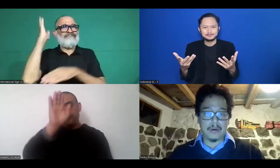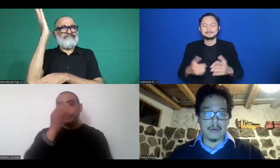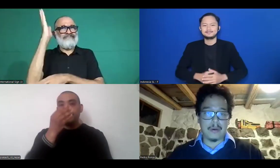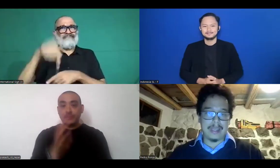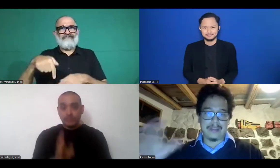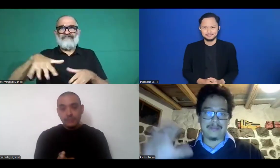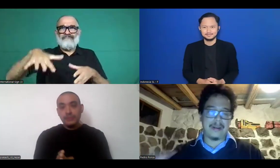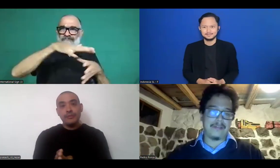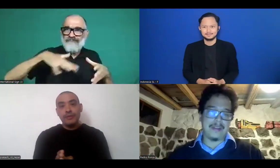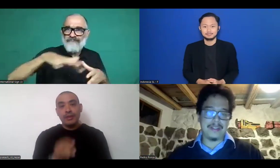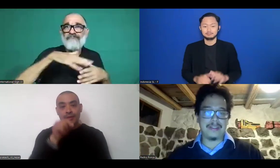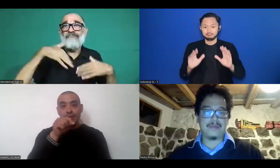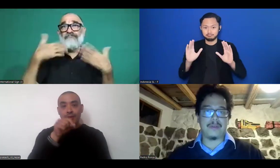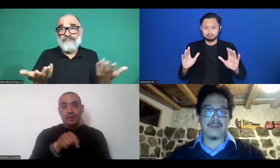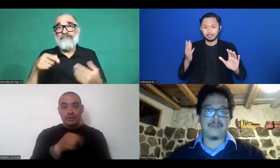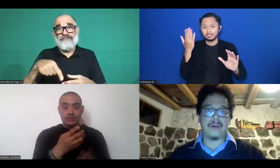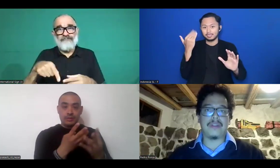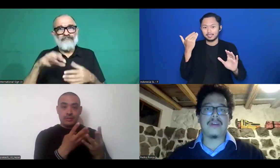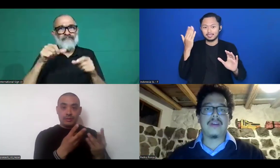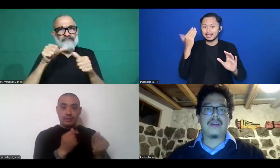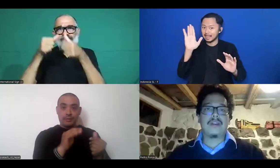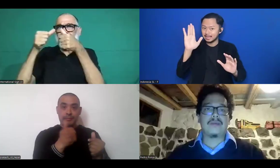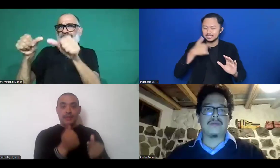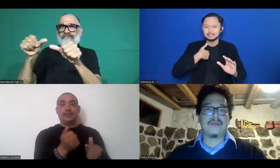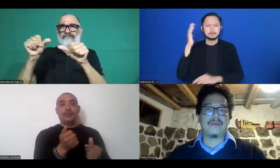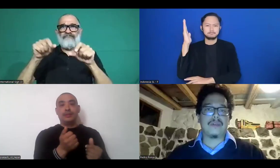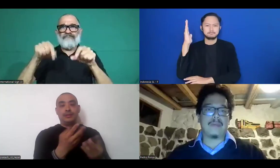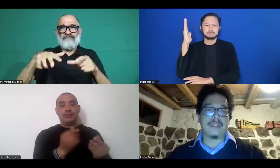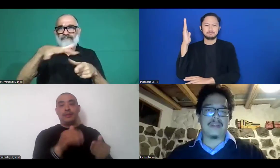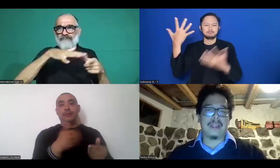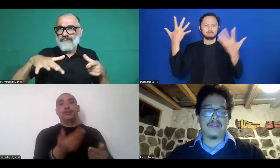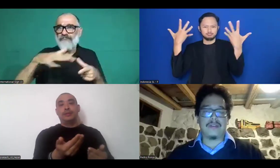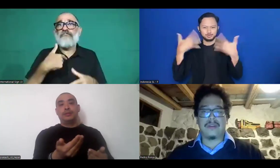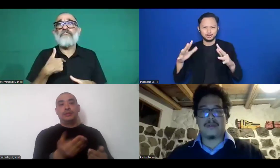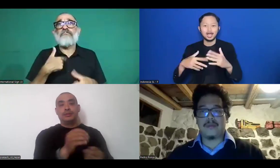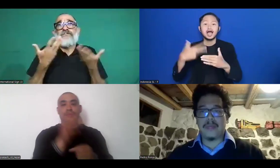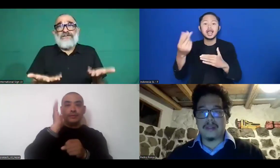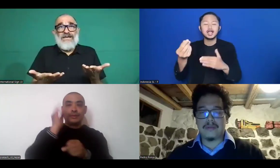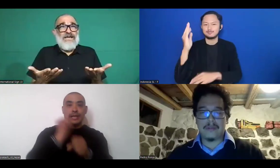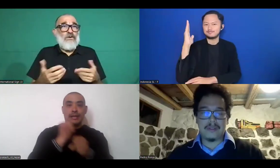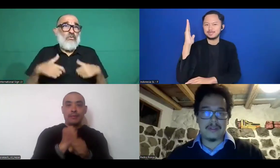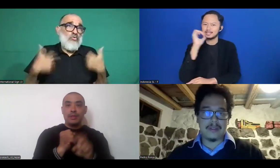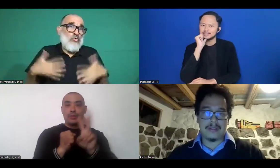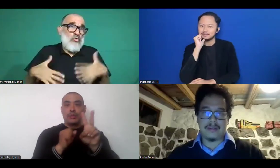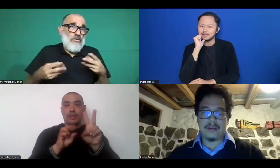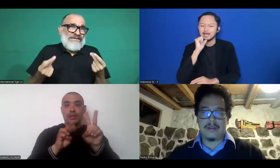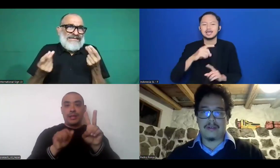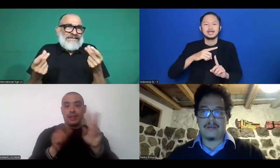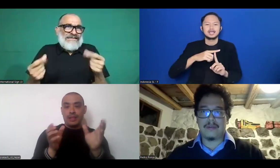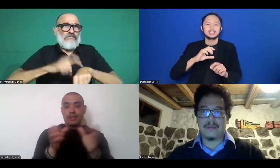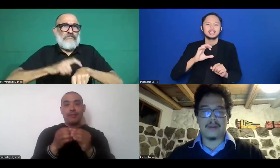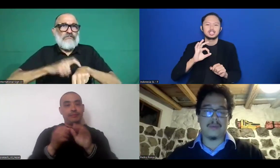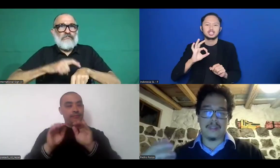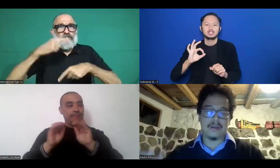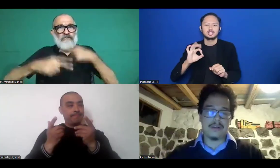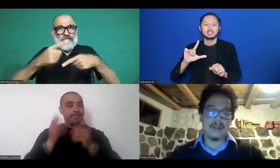So right after I finish this, we will move on to the presentation of the two meal tools that we